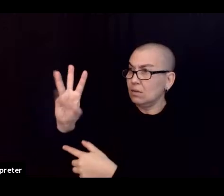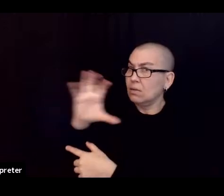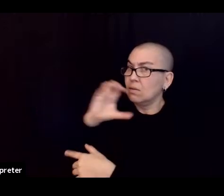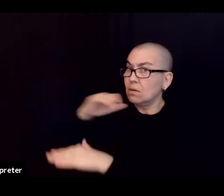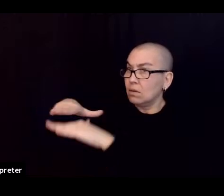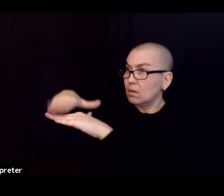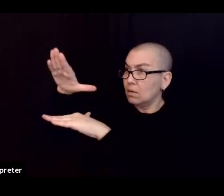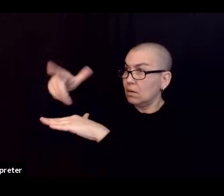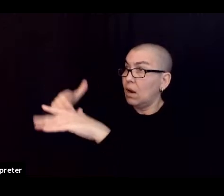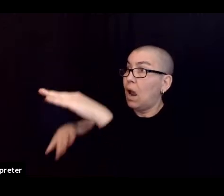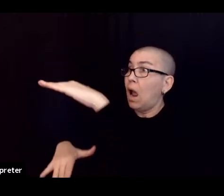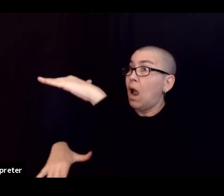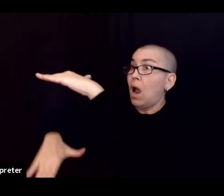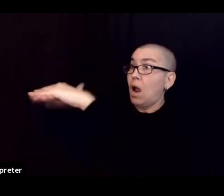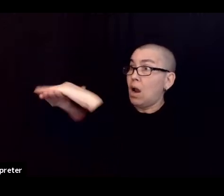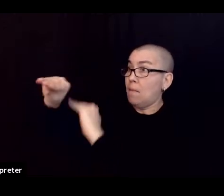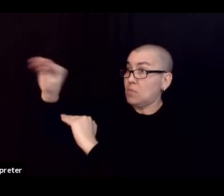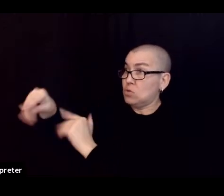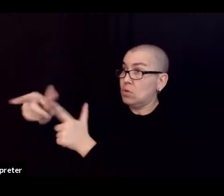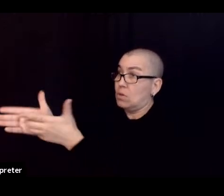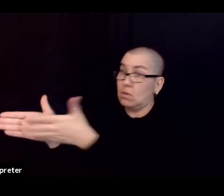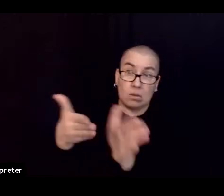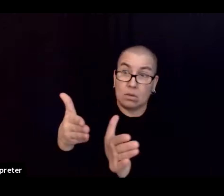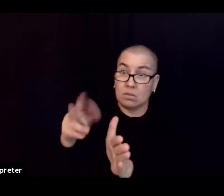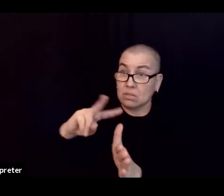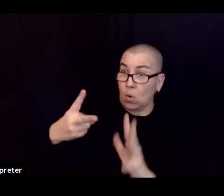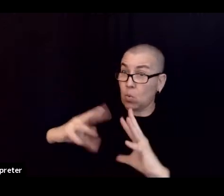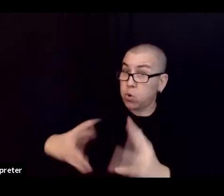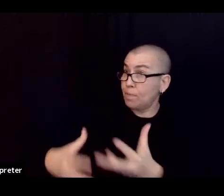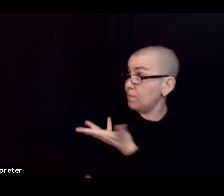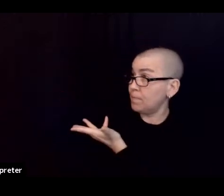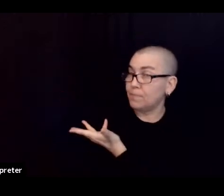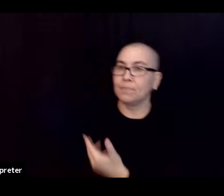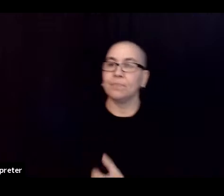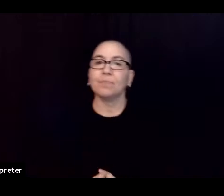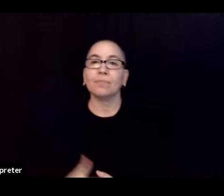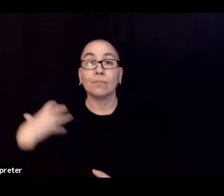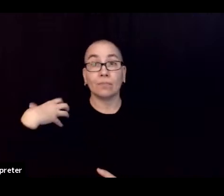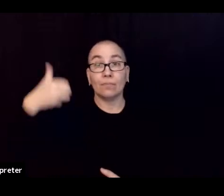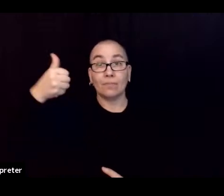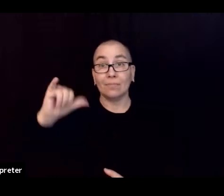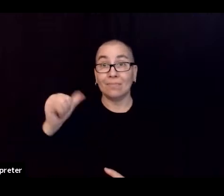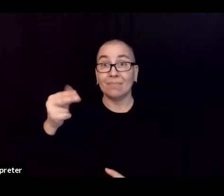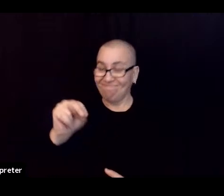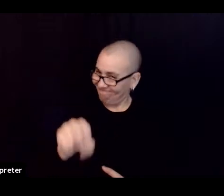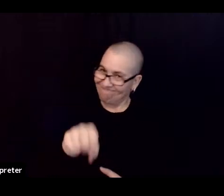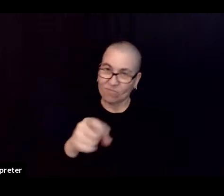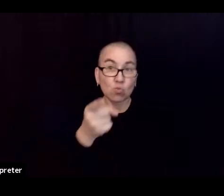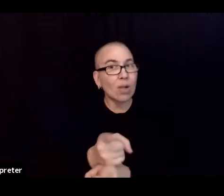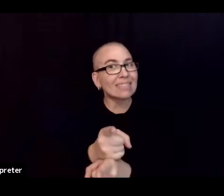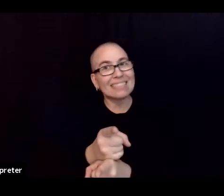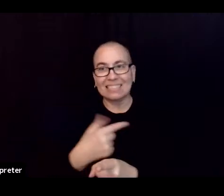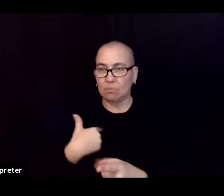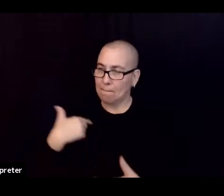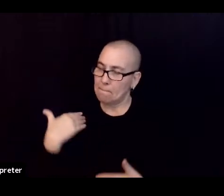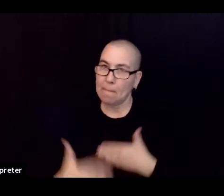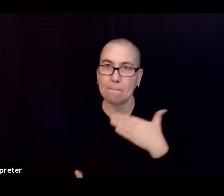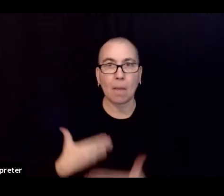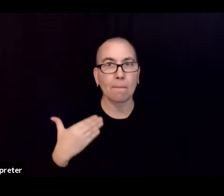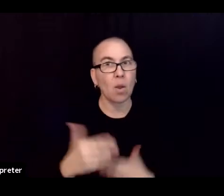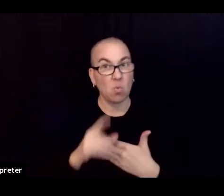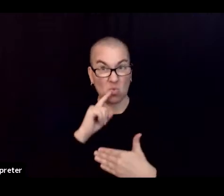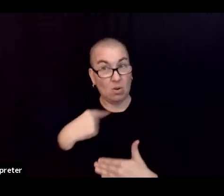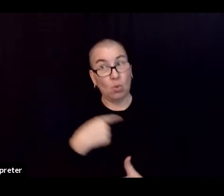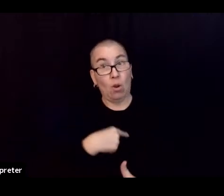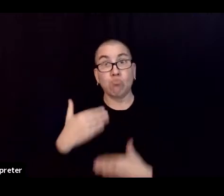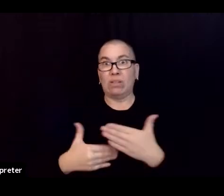it is really encouraging that we're making even faster progress than we had forecast. So that we are definitely